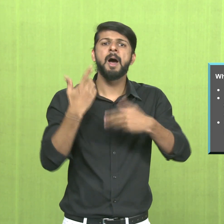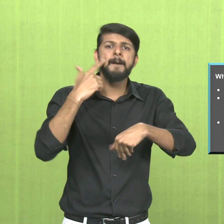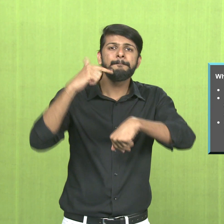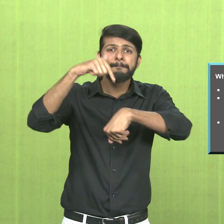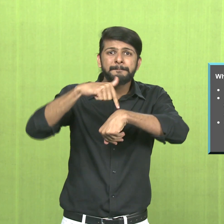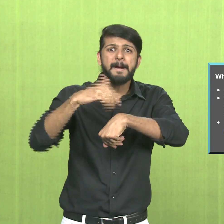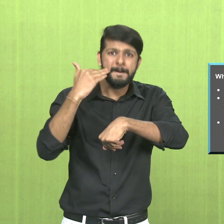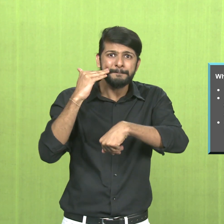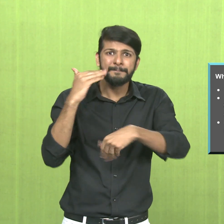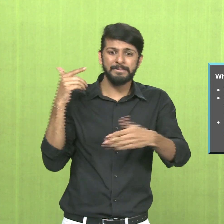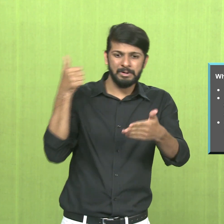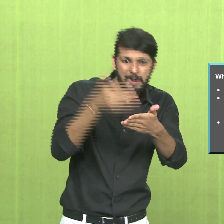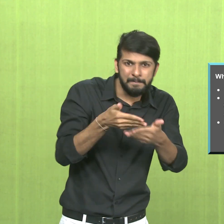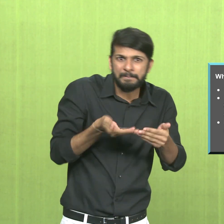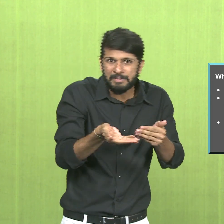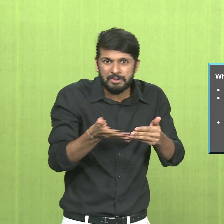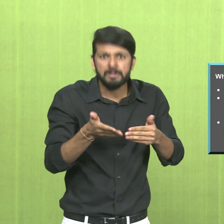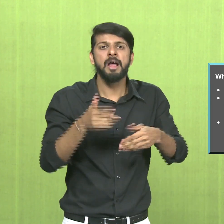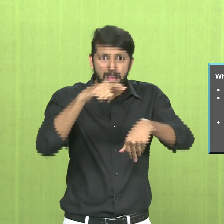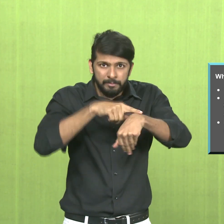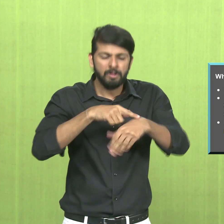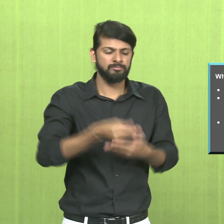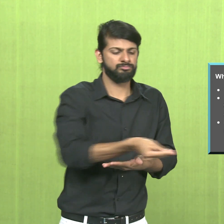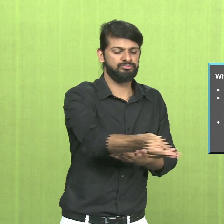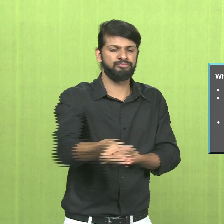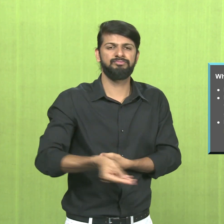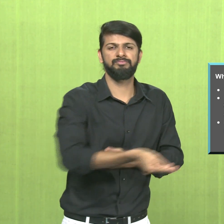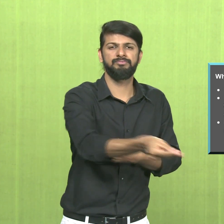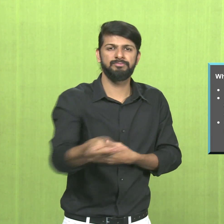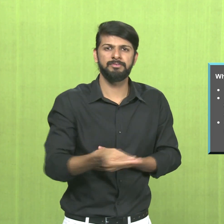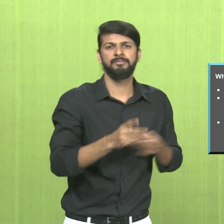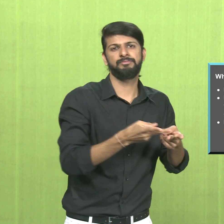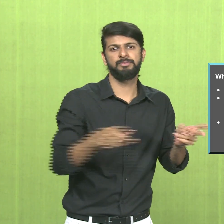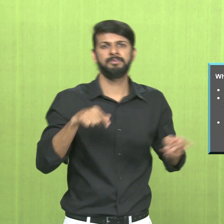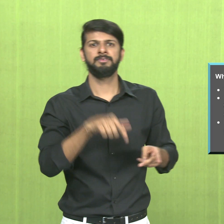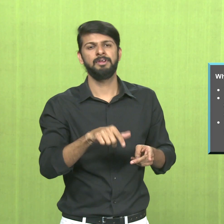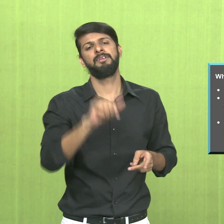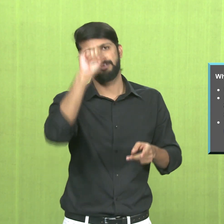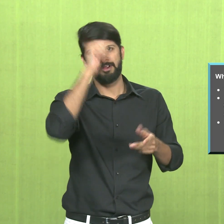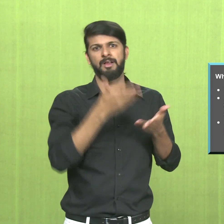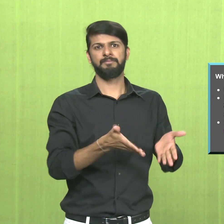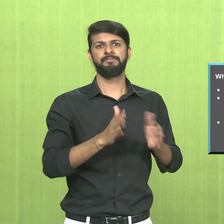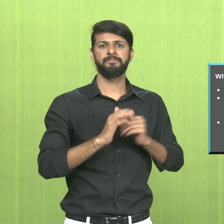with rituals in festivals. So, whenever there is a festival, before that you would design these